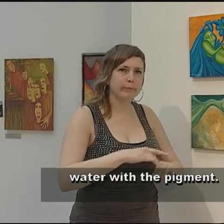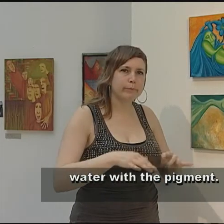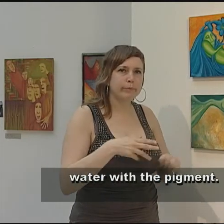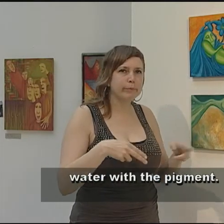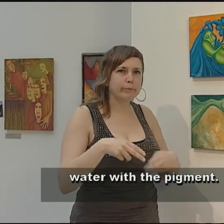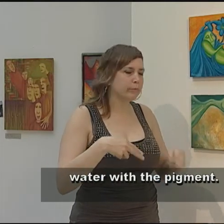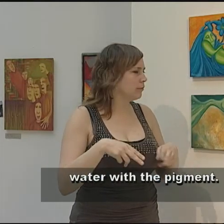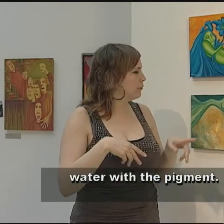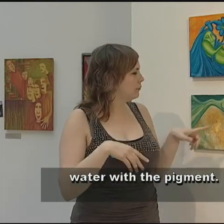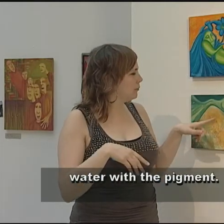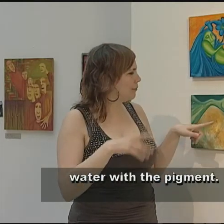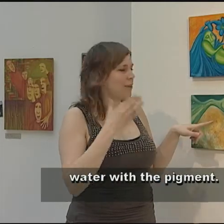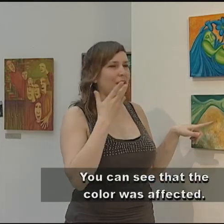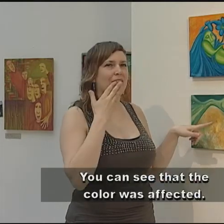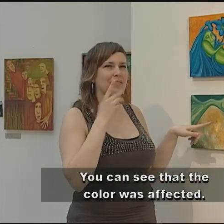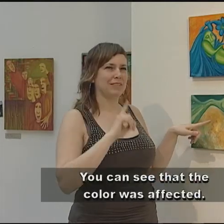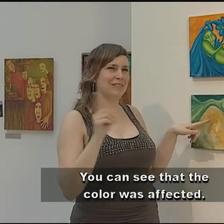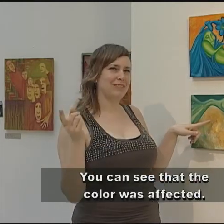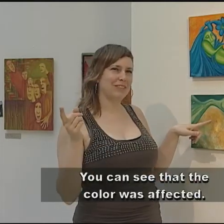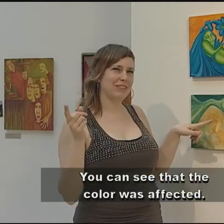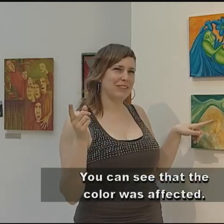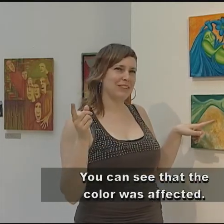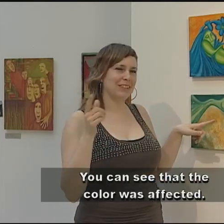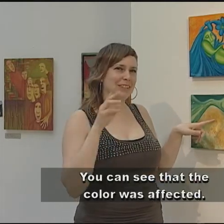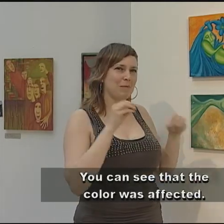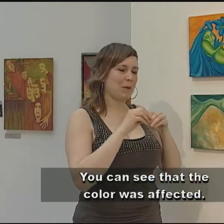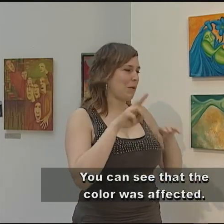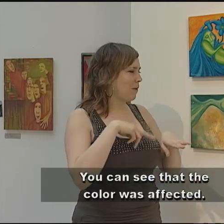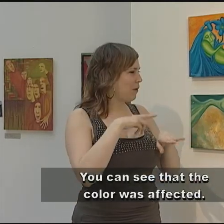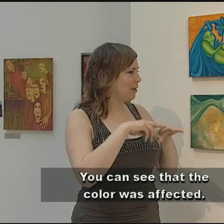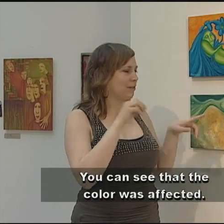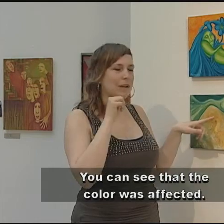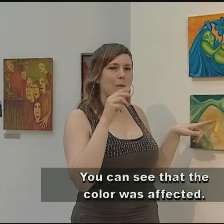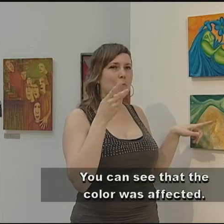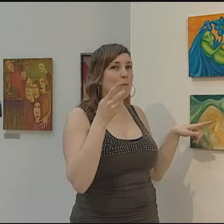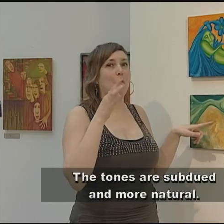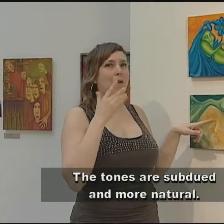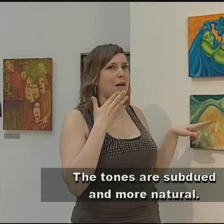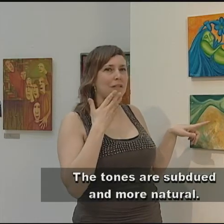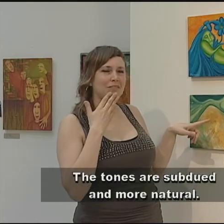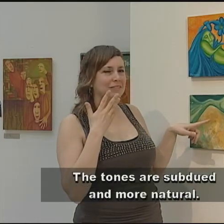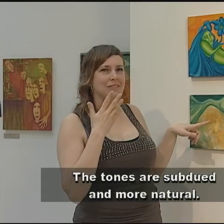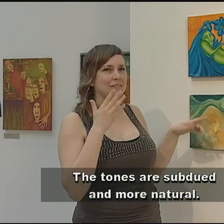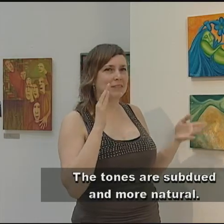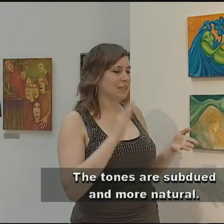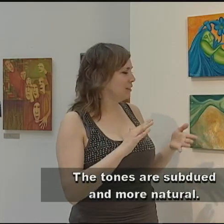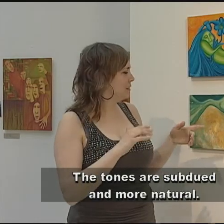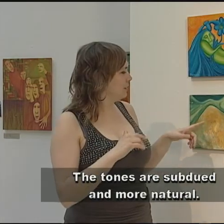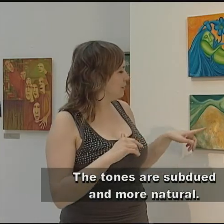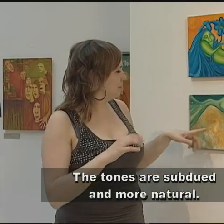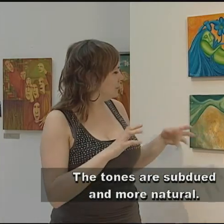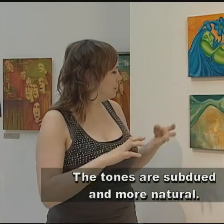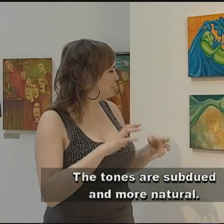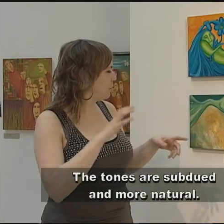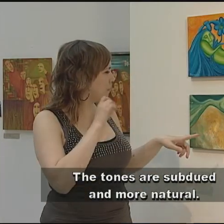pigment. You can see that the color was affected. The tones are subdued and more